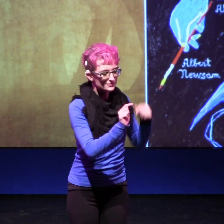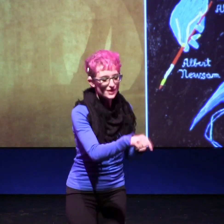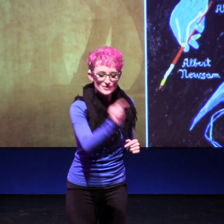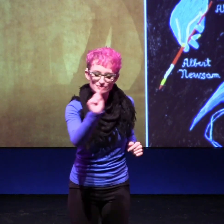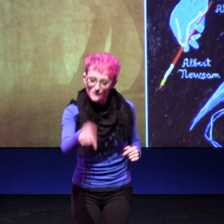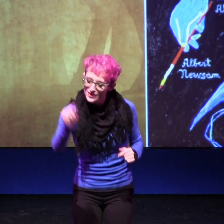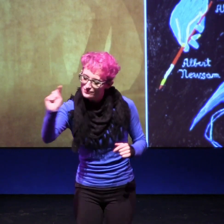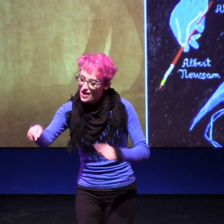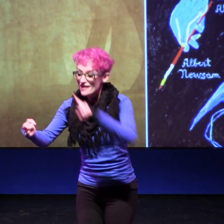Gallaudet.